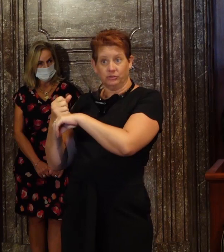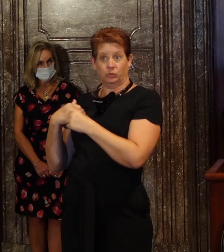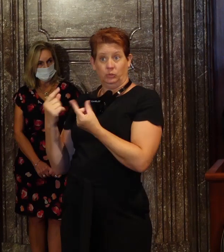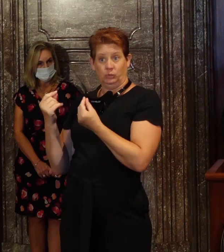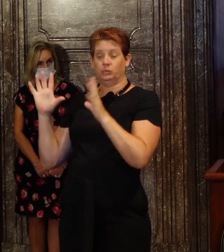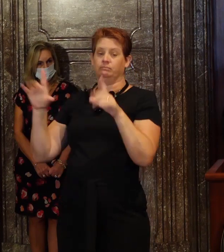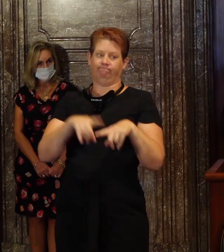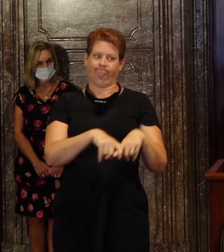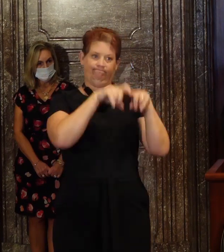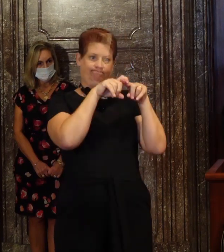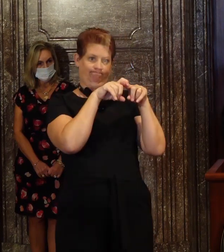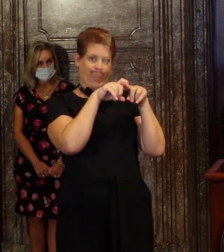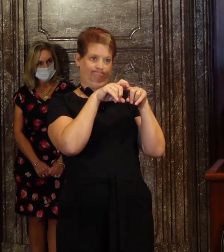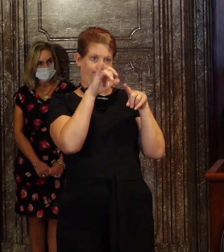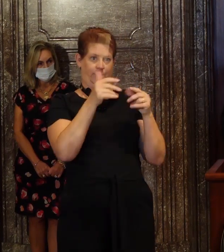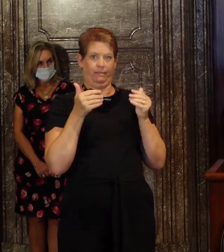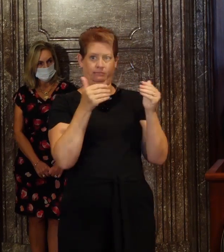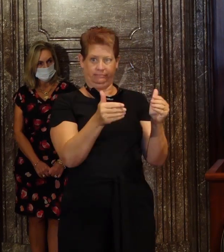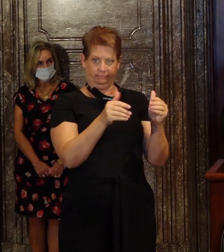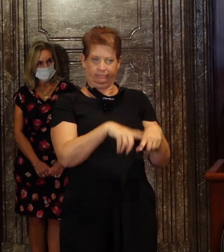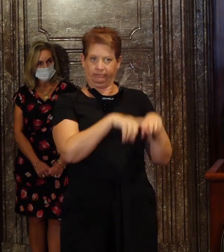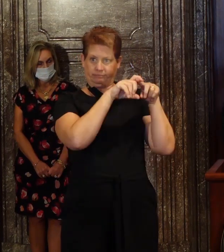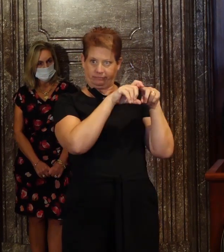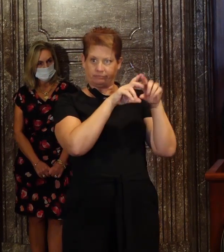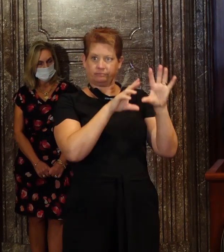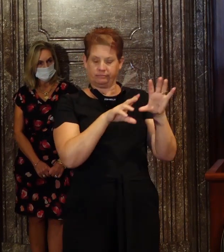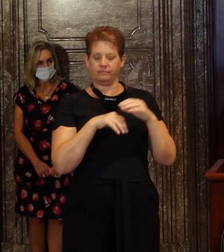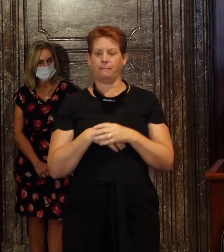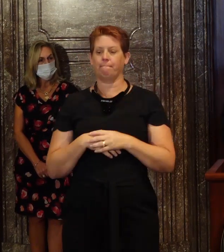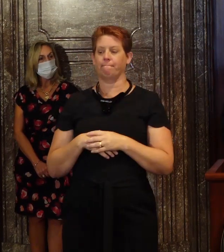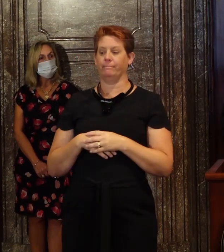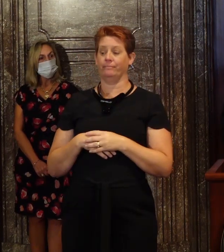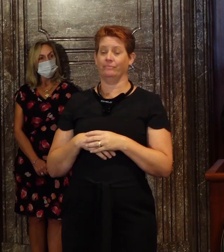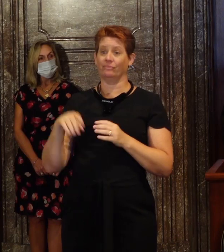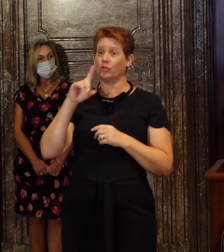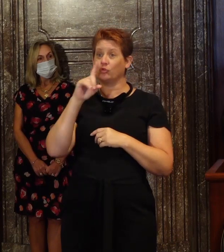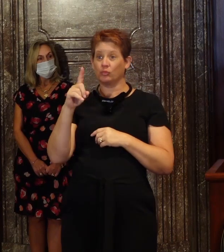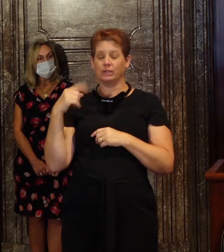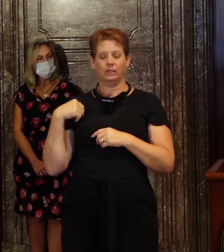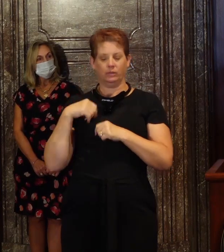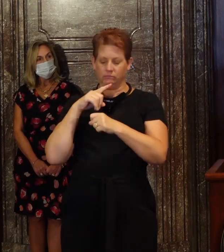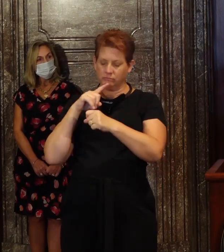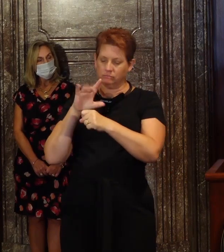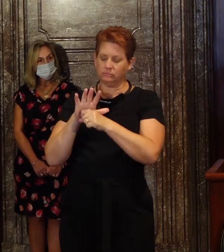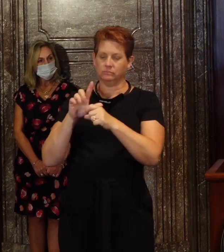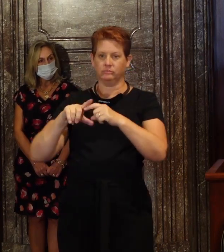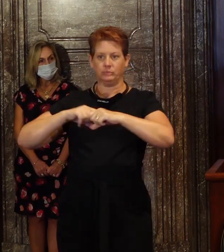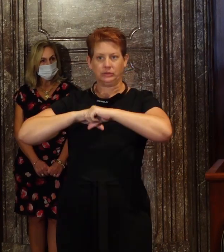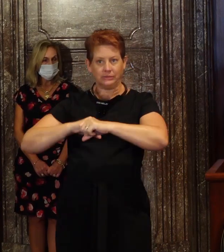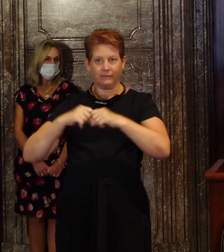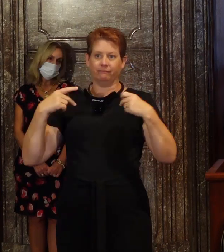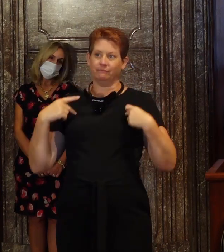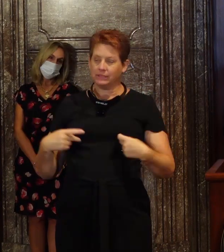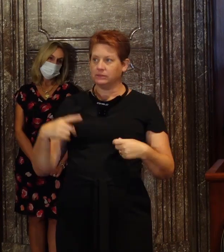postponed that measure at that time. We are committed to protecting the physical, mental, and emotional